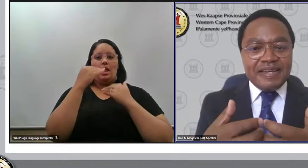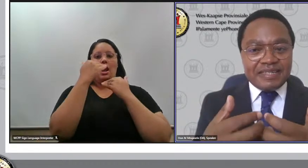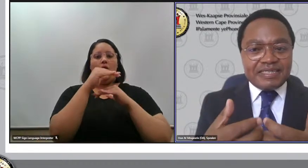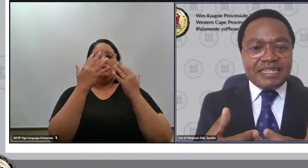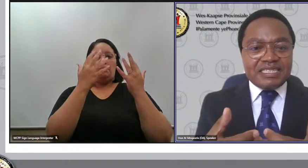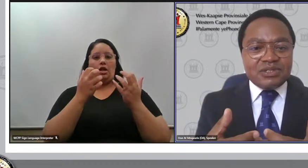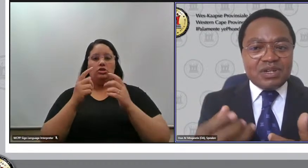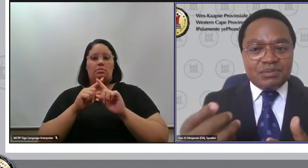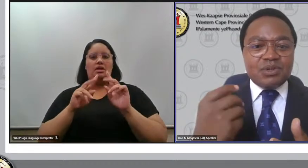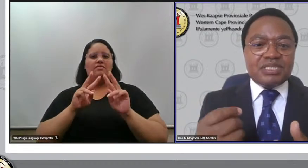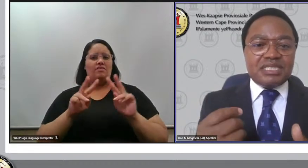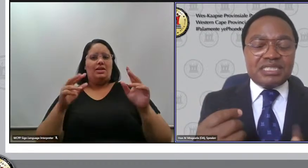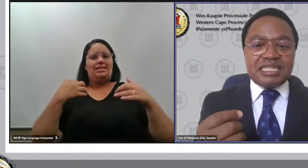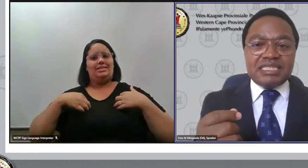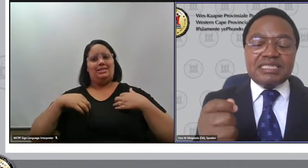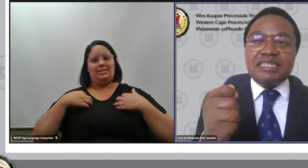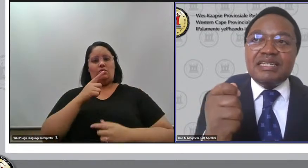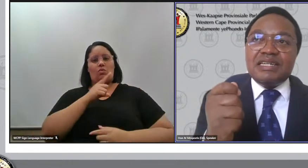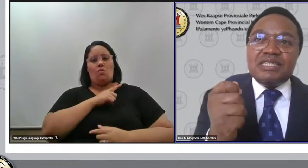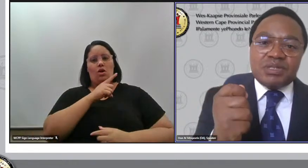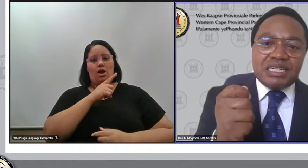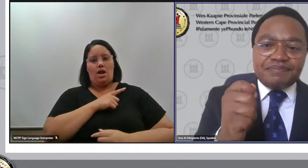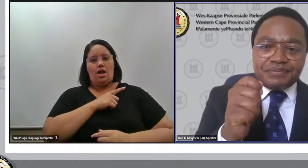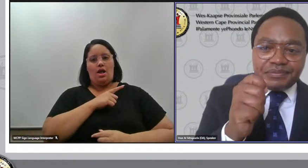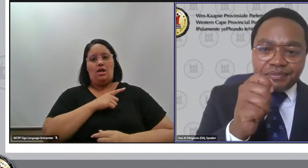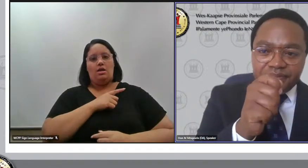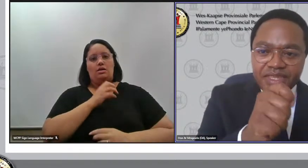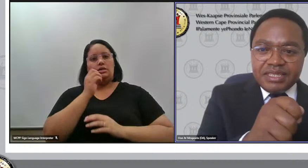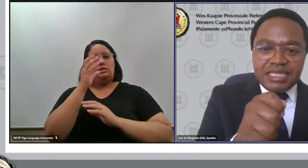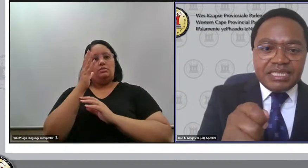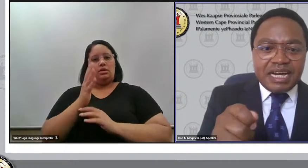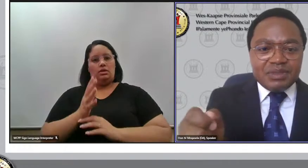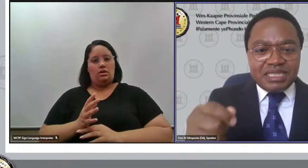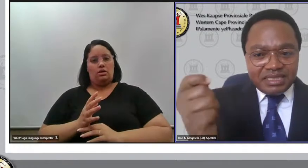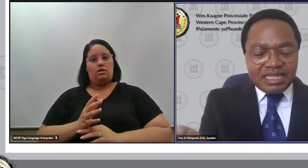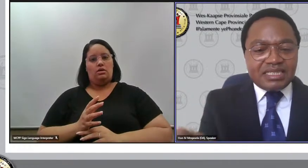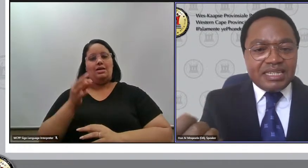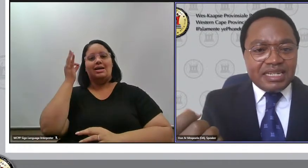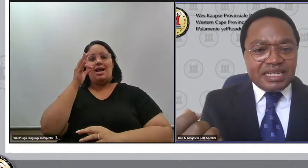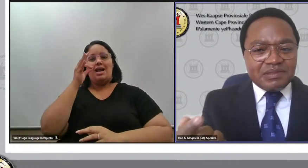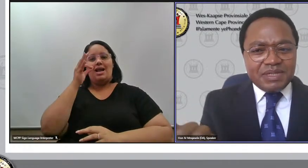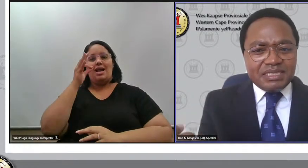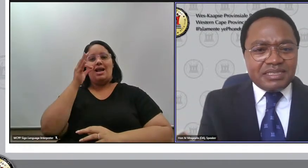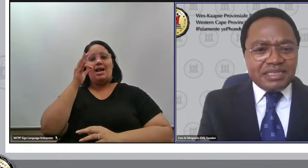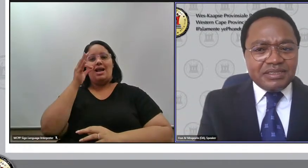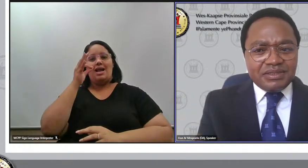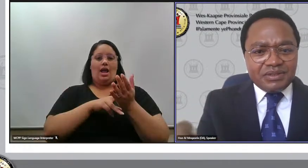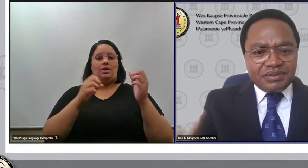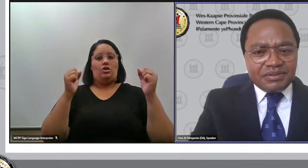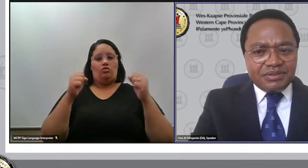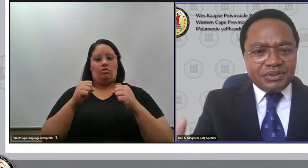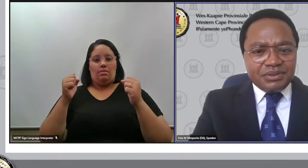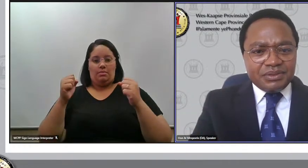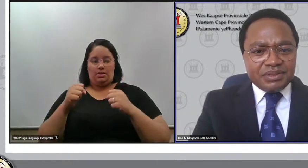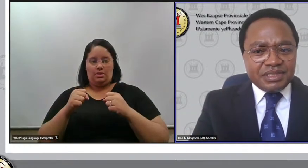very exciting one because it says, speaker, the government has just signed an agreement